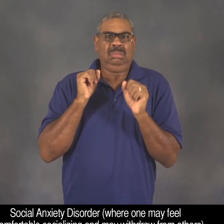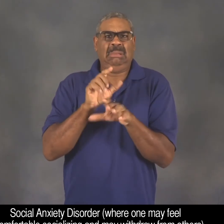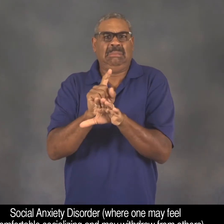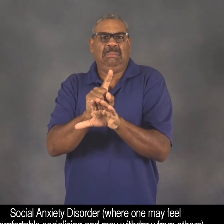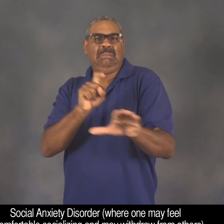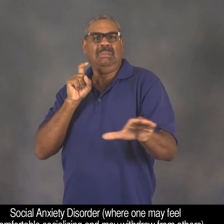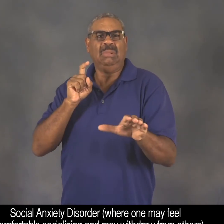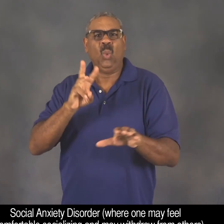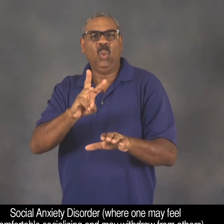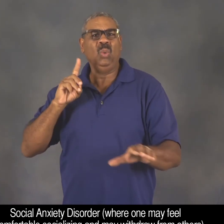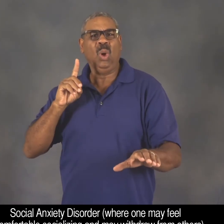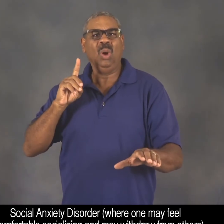others,